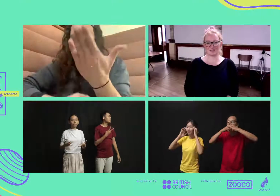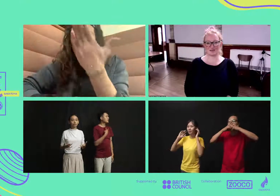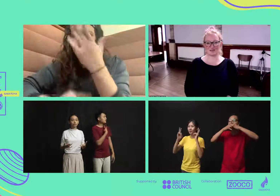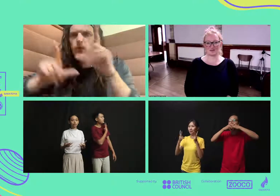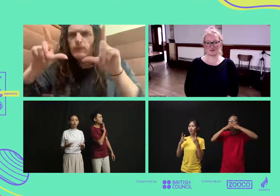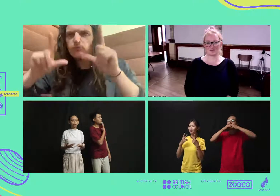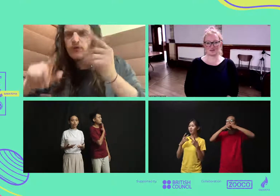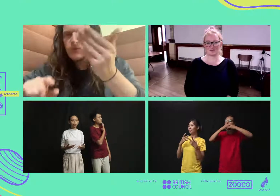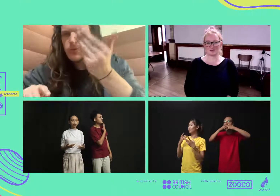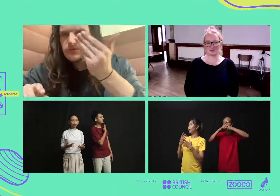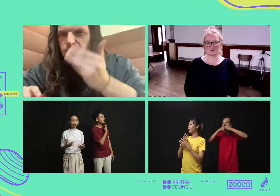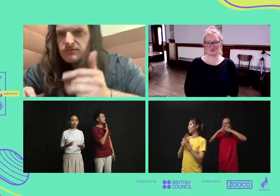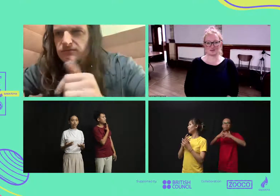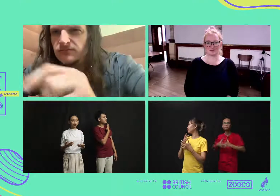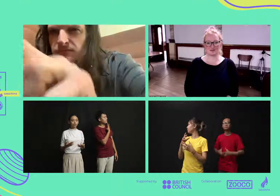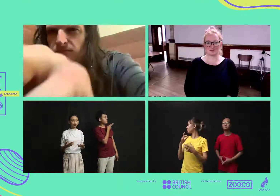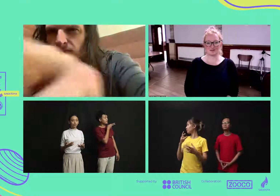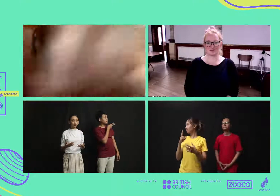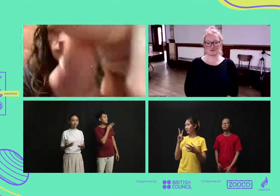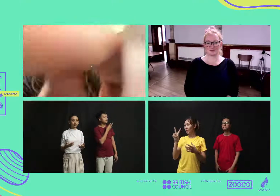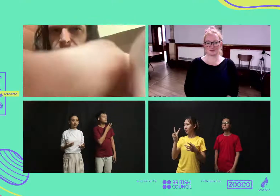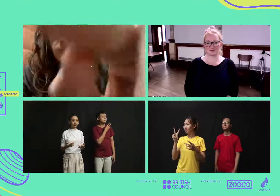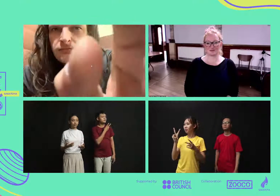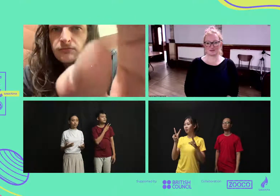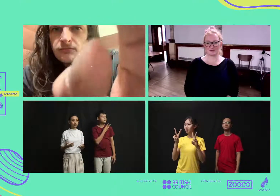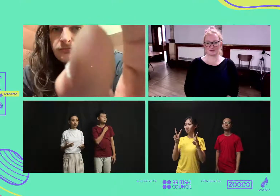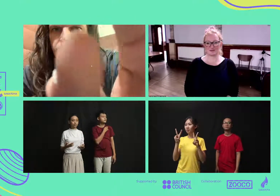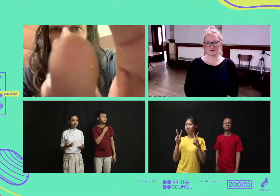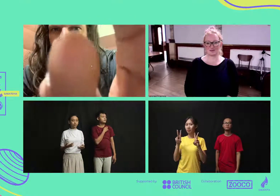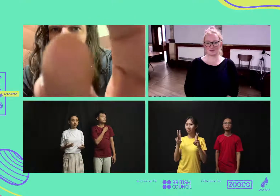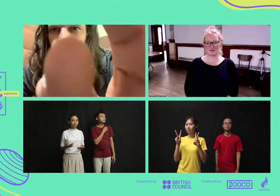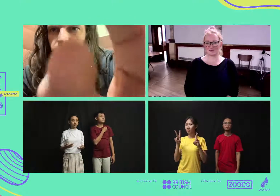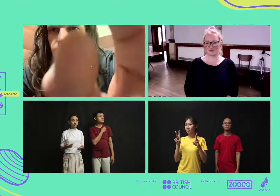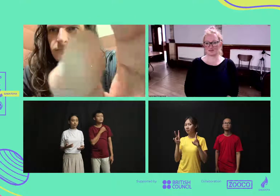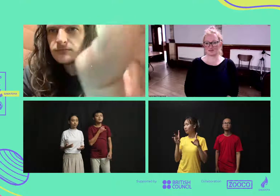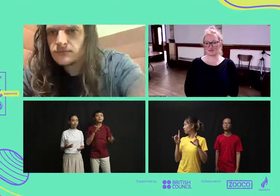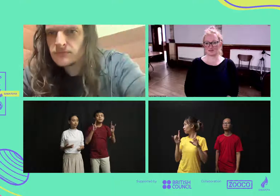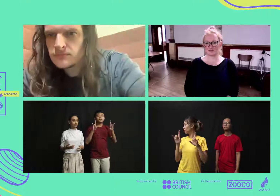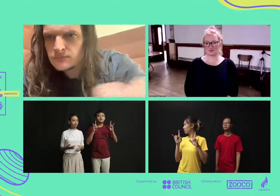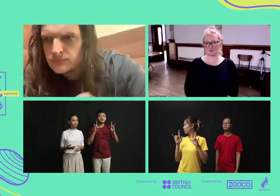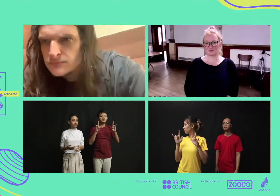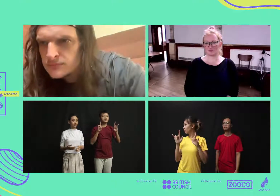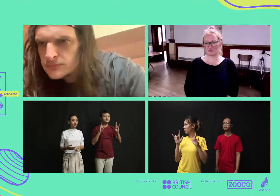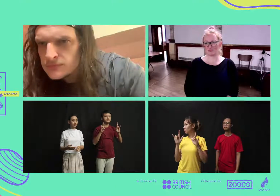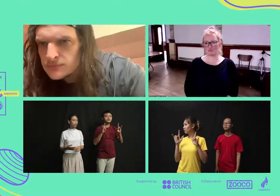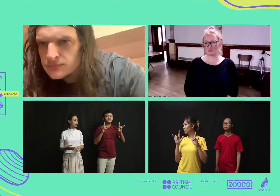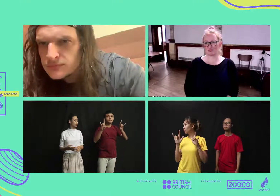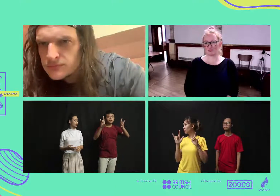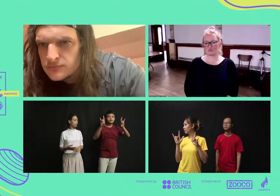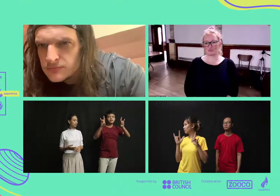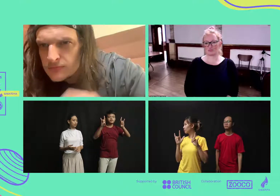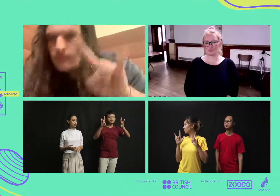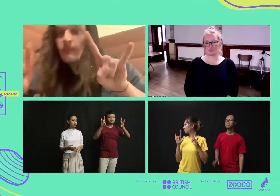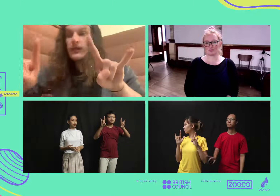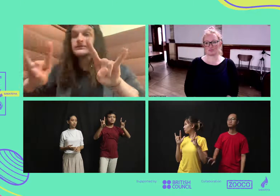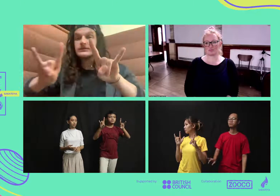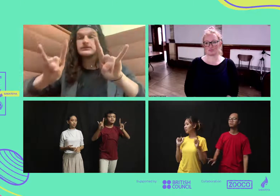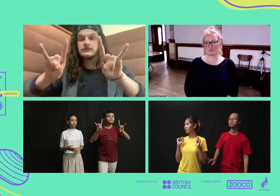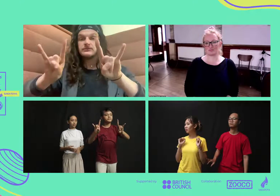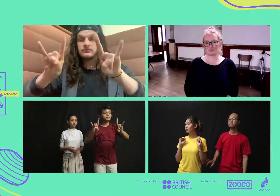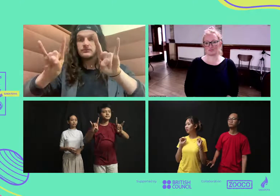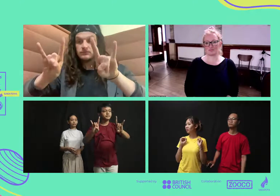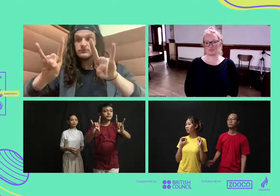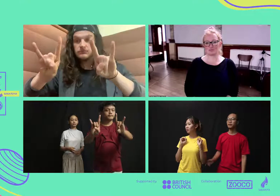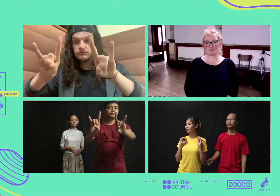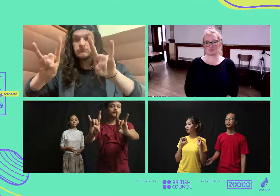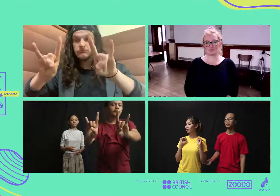you have? Can you show me again all of the shapes that you created at the beginning? What did you each choose? If you can